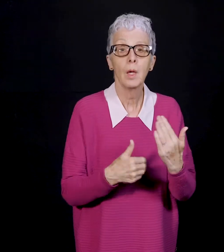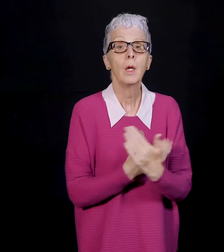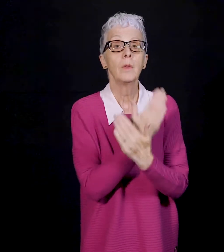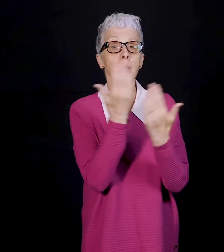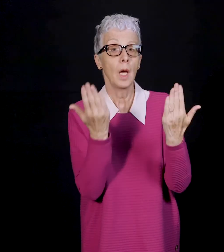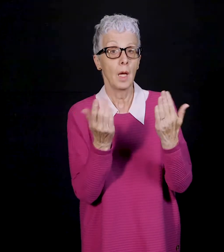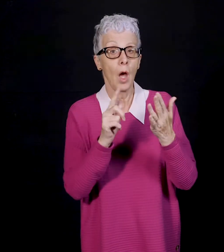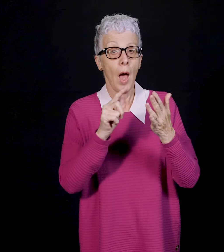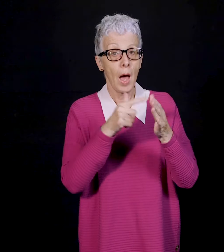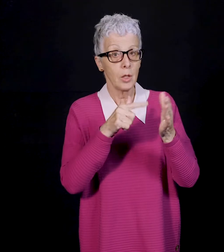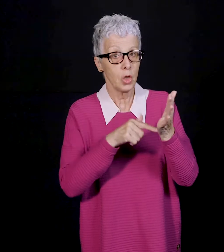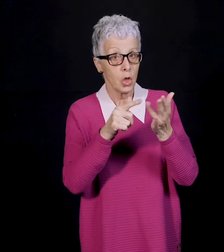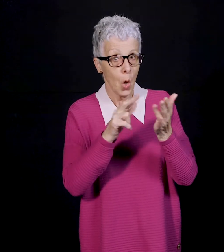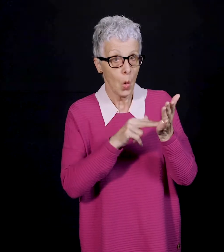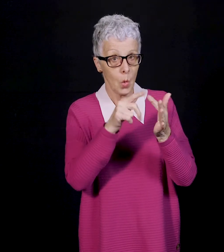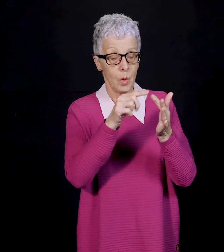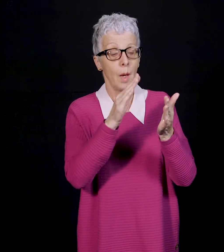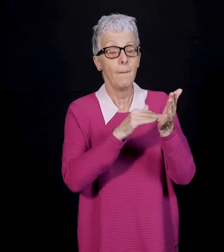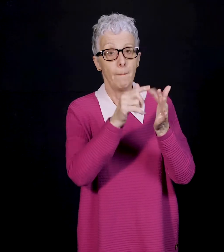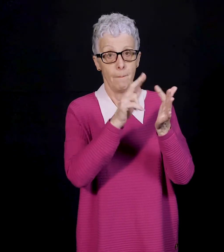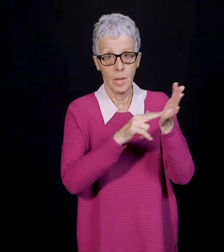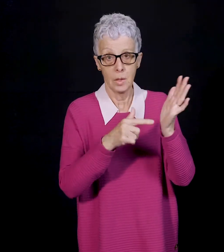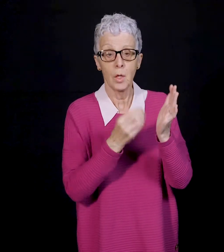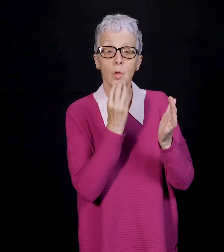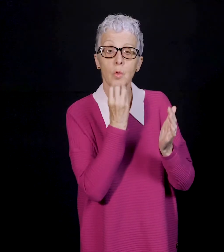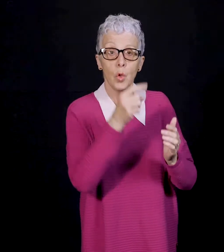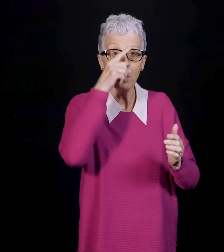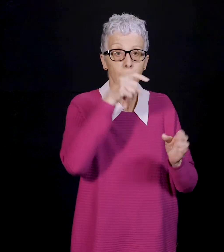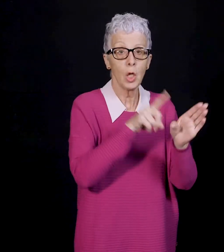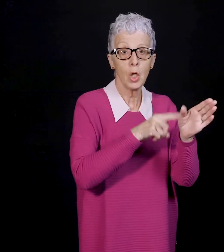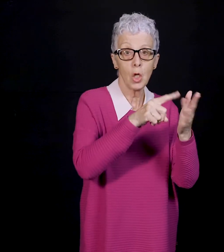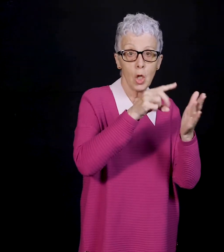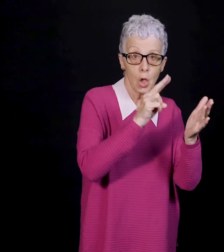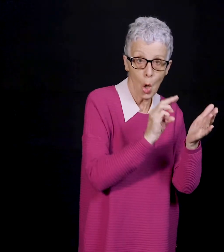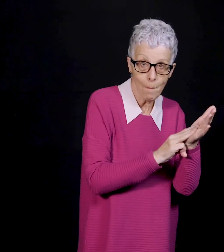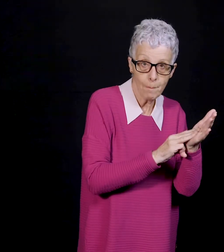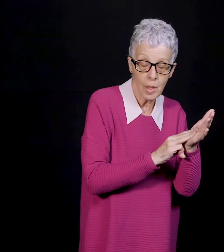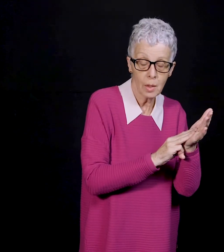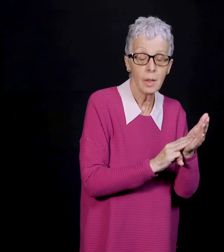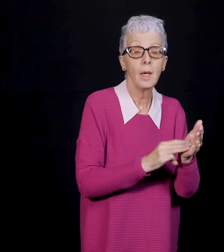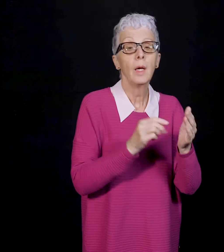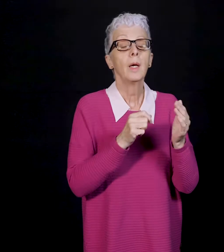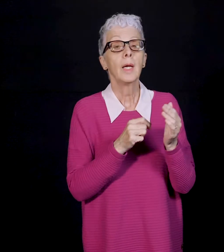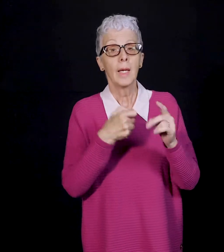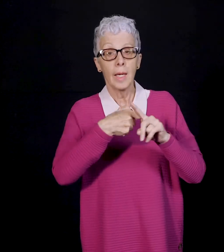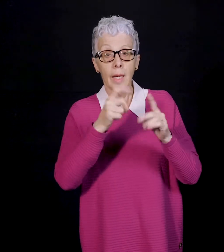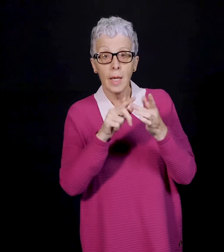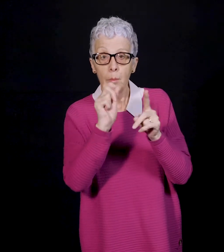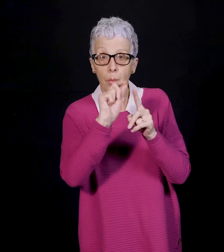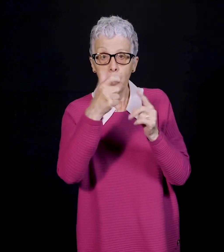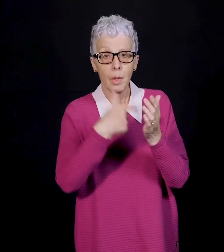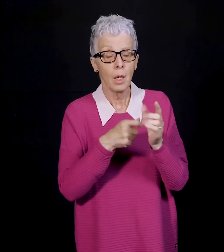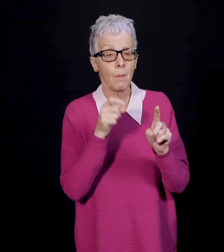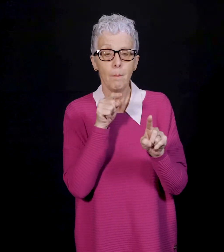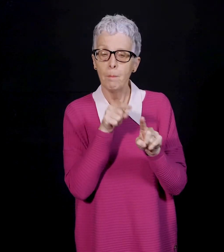Atonement, or the Jewish people refer to it as Yom Kippur. The word Yom simply means day, and Kippur meaning of atonement. And so it's one of the